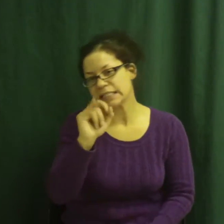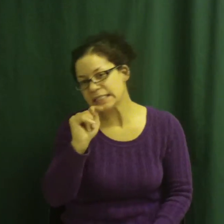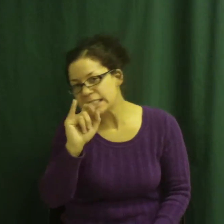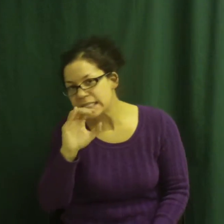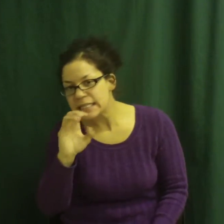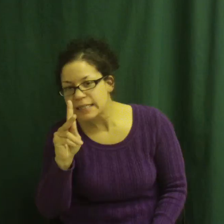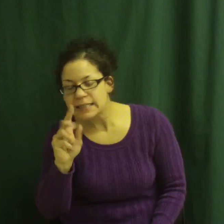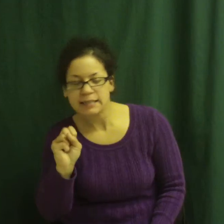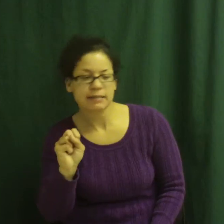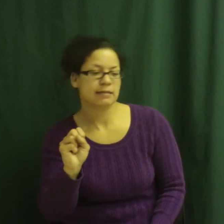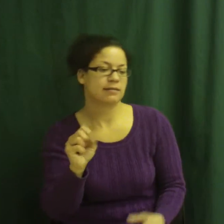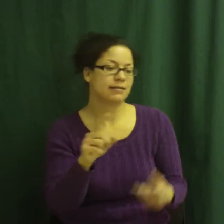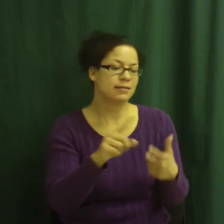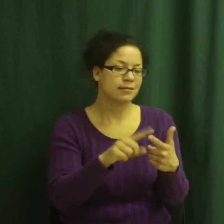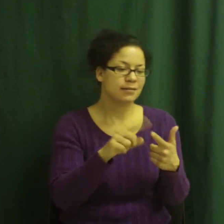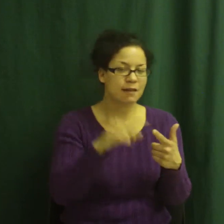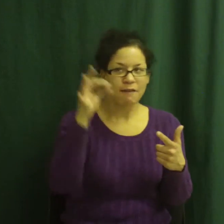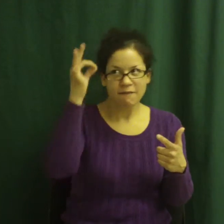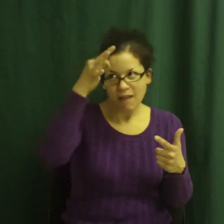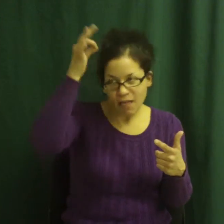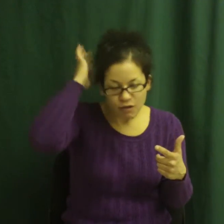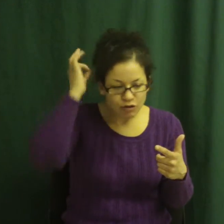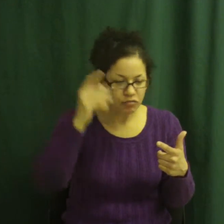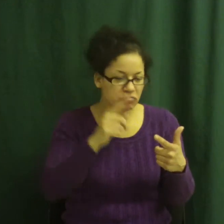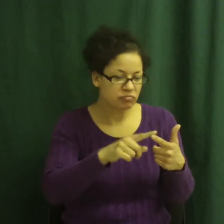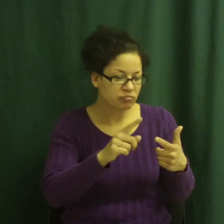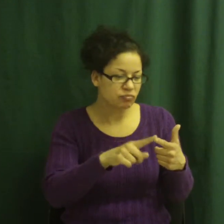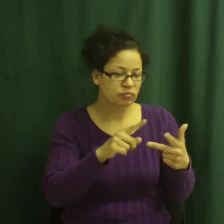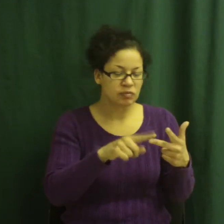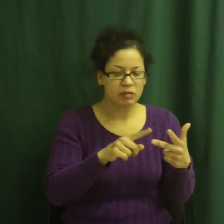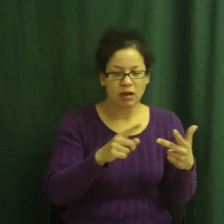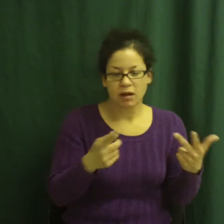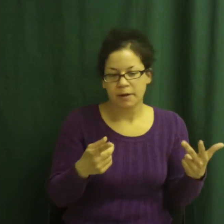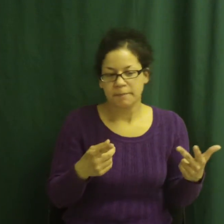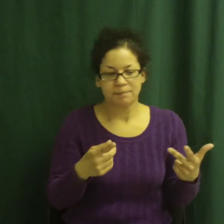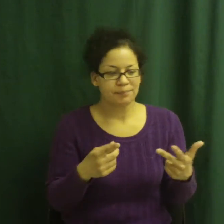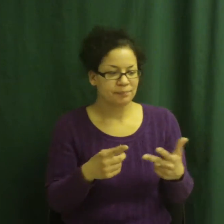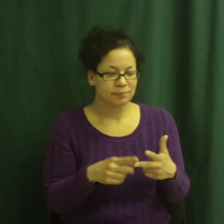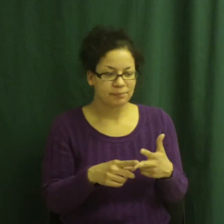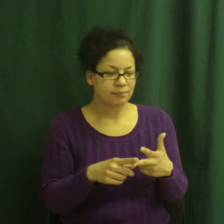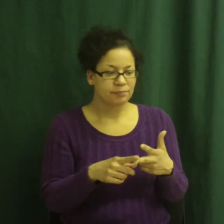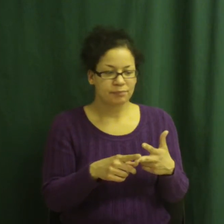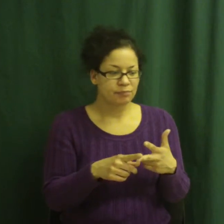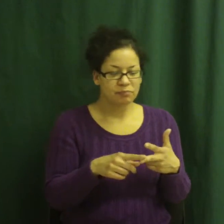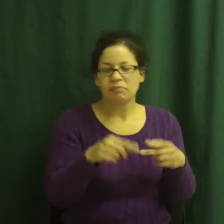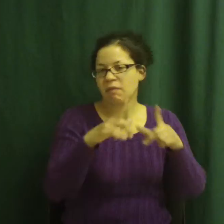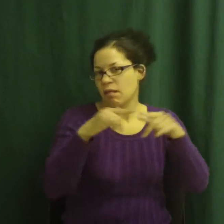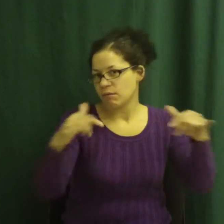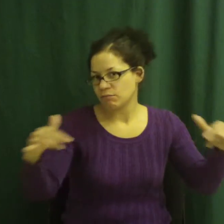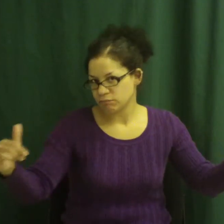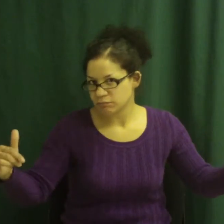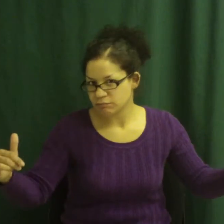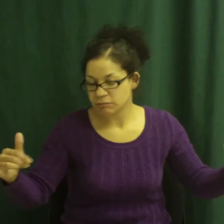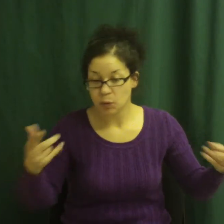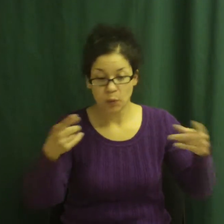Anything the bird could find went into the nest. The dish of leftovers